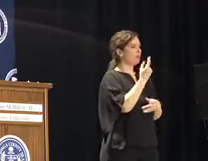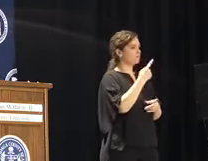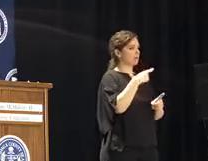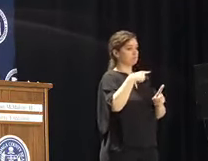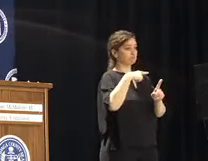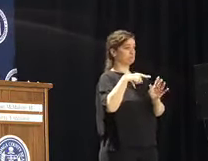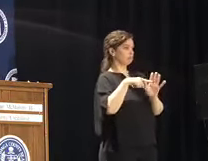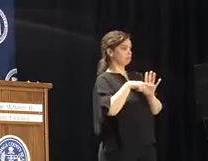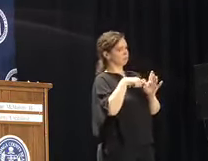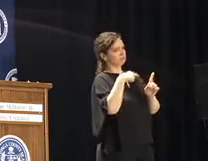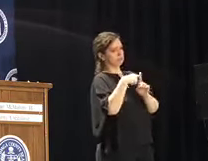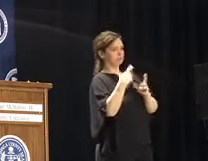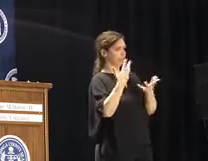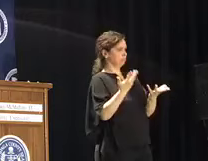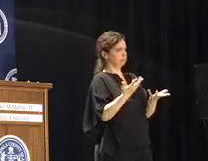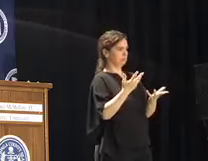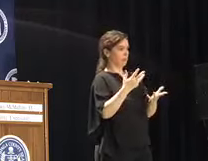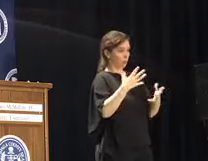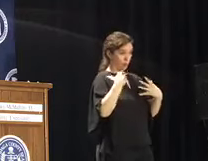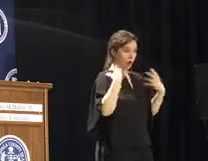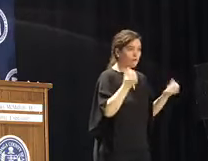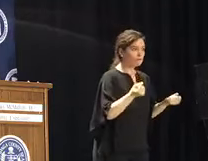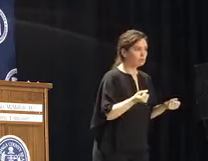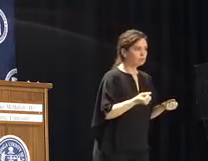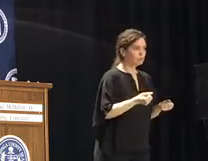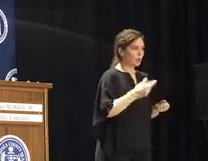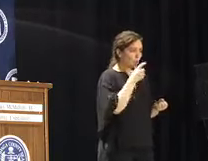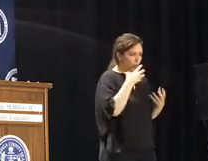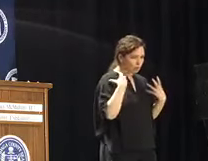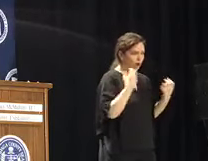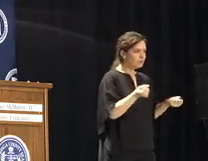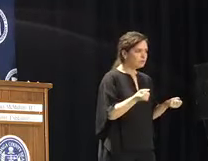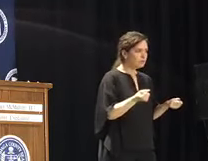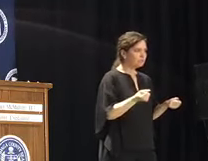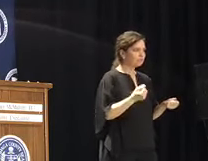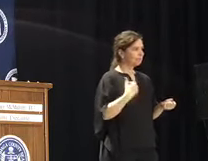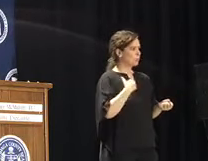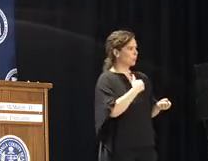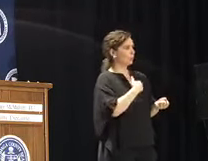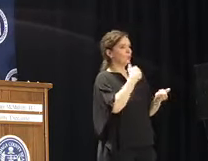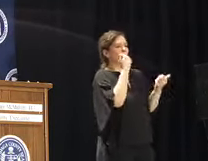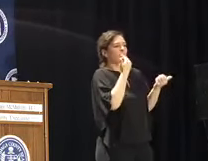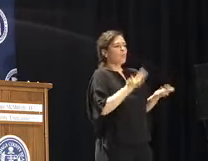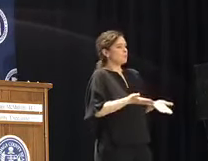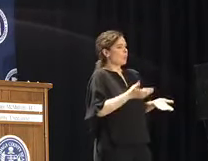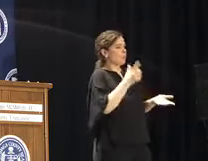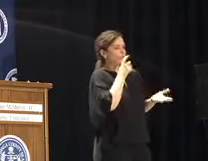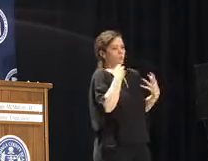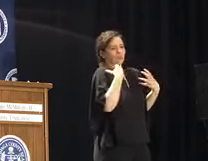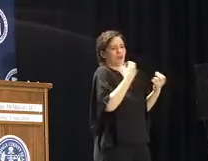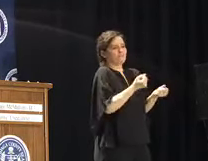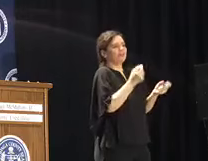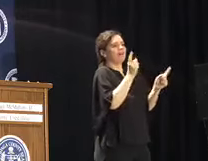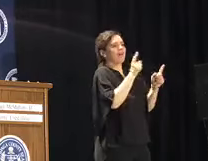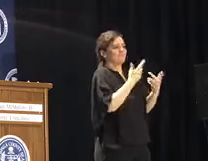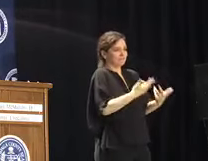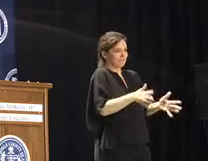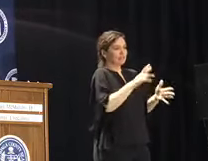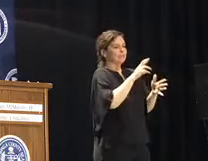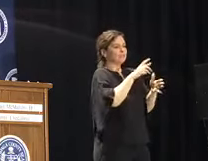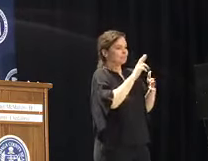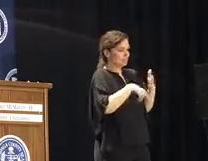We won't give a recovered till they get a test and they test negative, right?